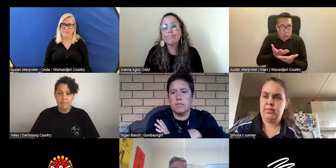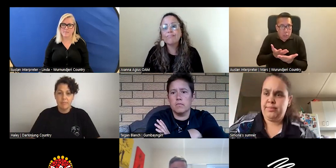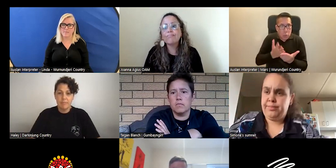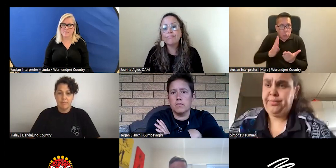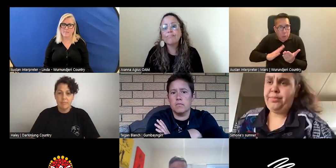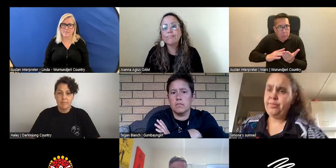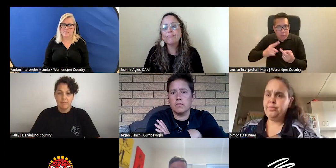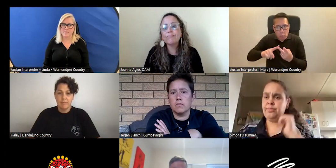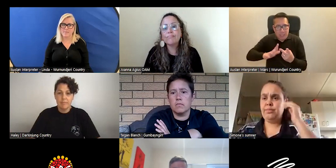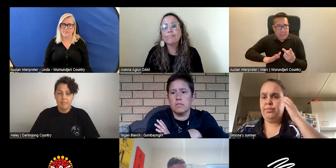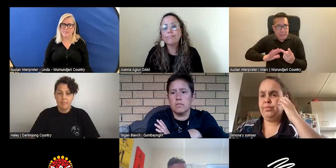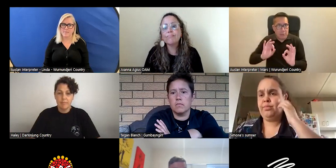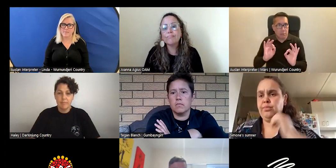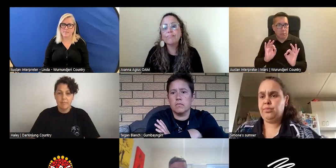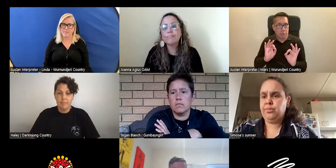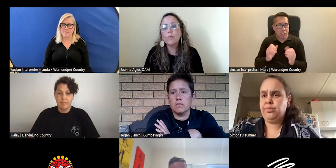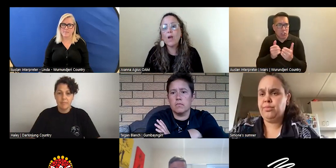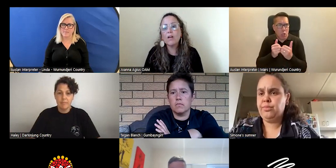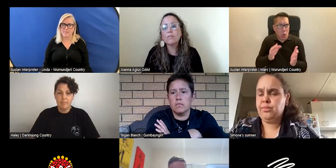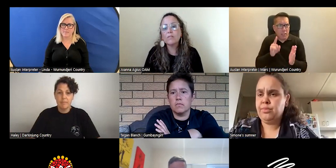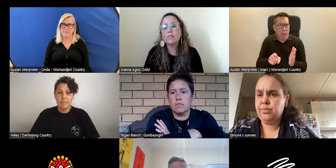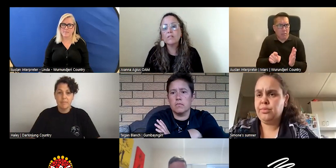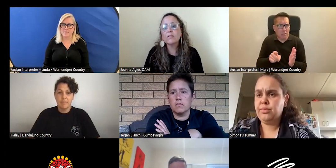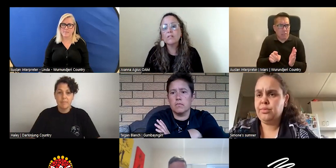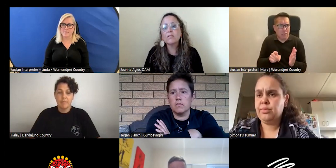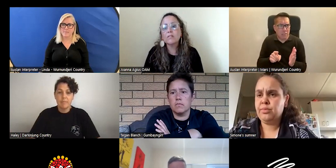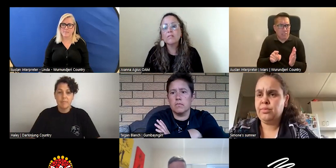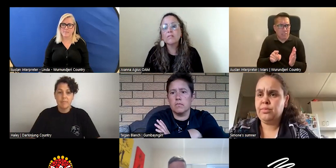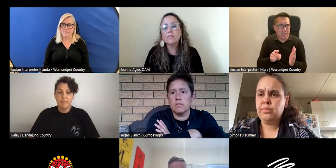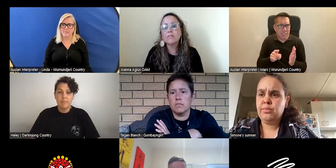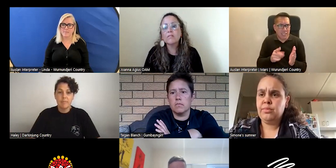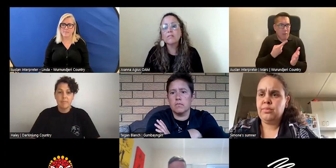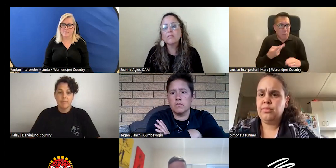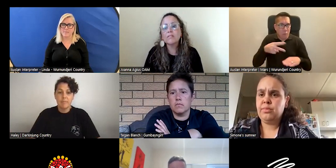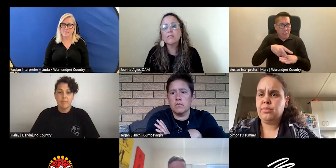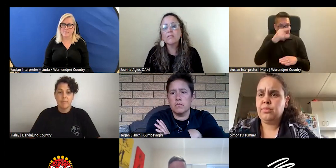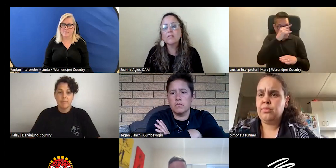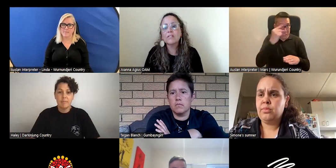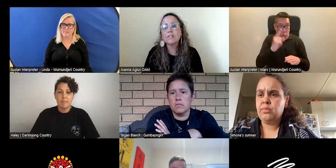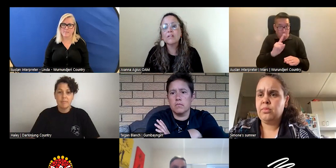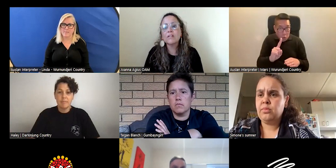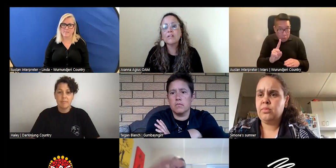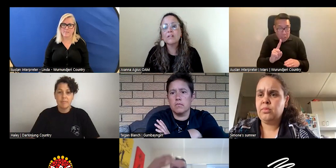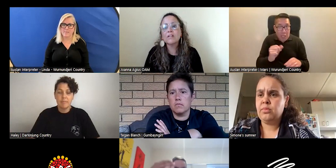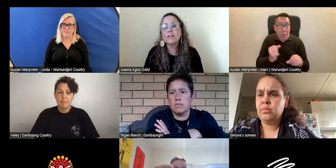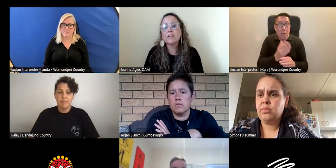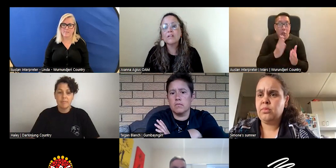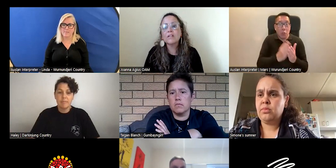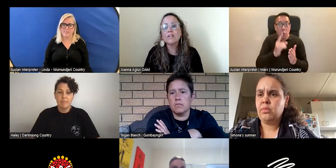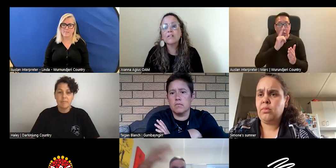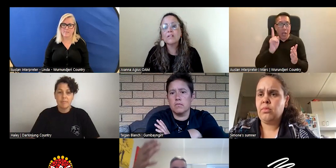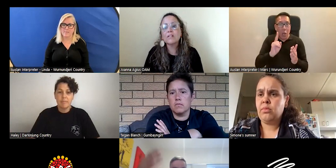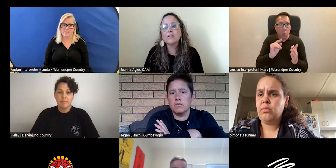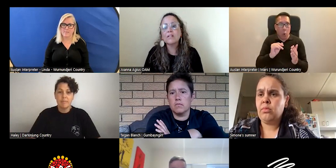and needs. It's lost that. And that's not what the intention of what the voice is. The intention of the voice is to escalate